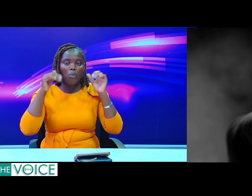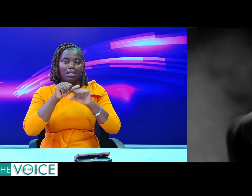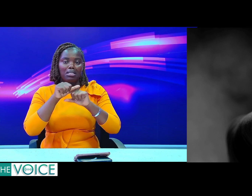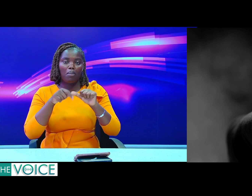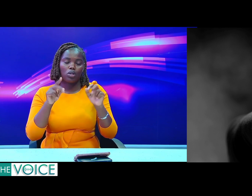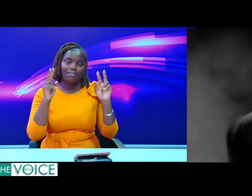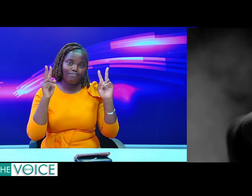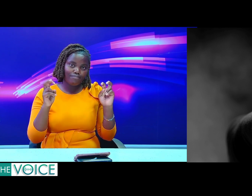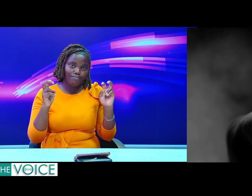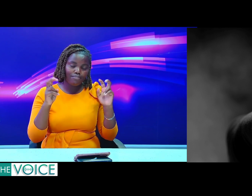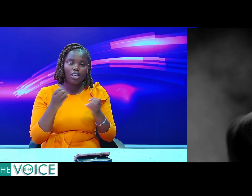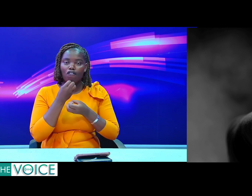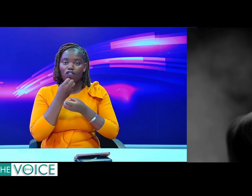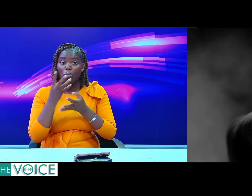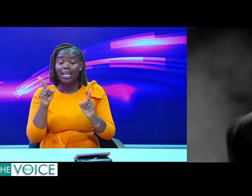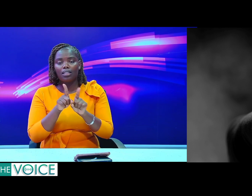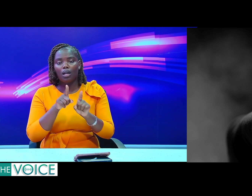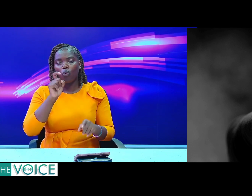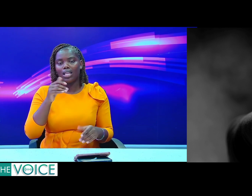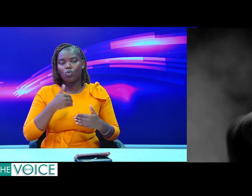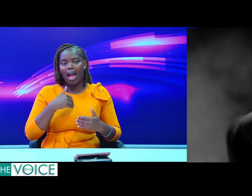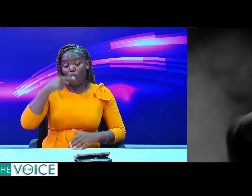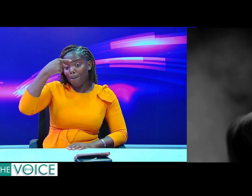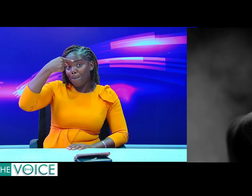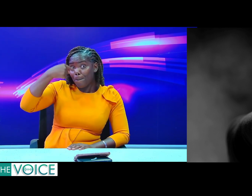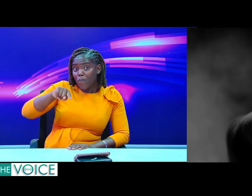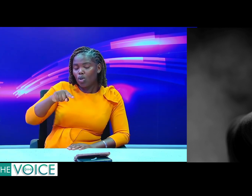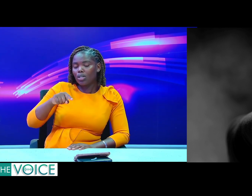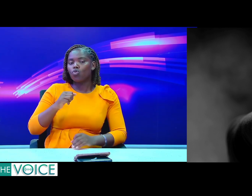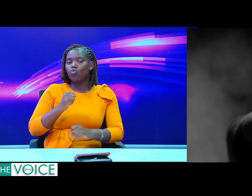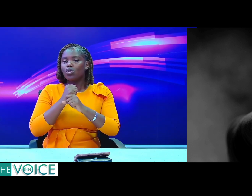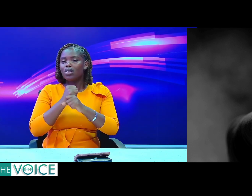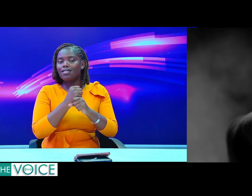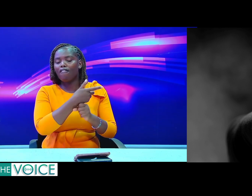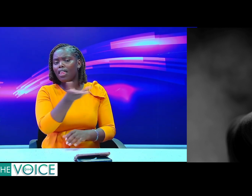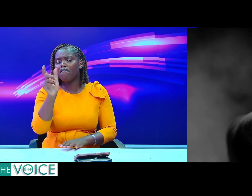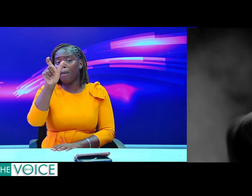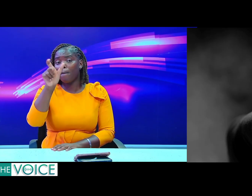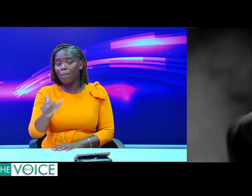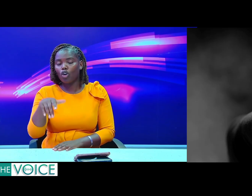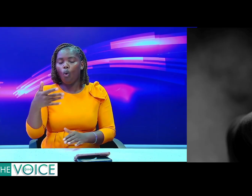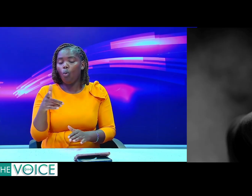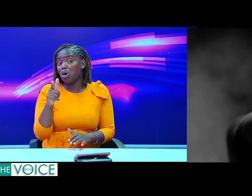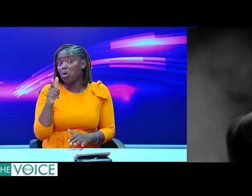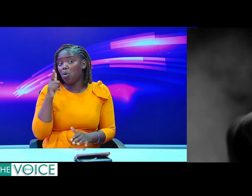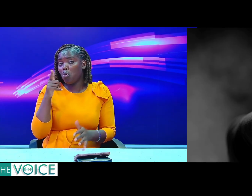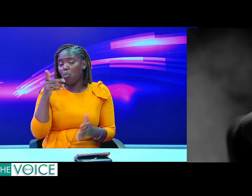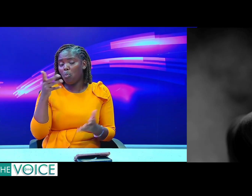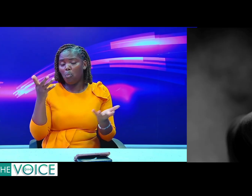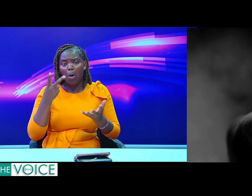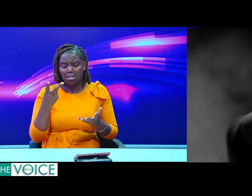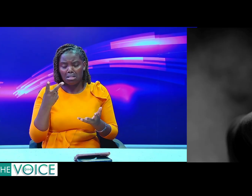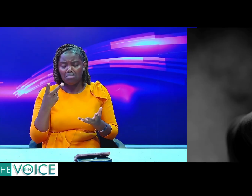report, and we need to create awareness about this topic. Also, policies should be there to be able